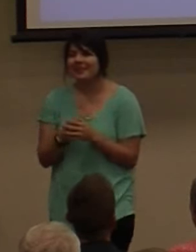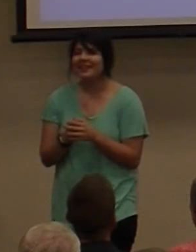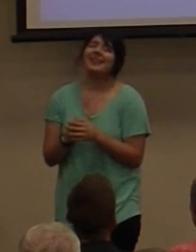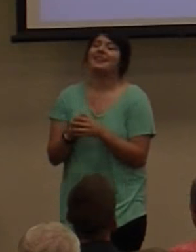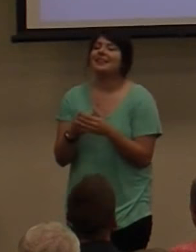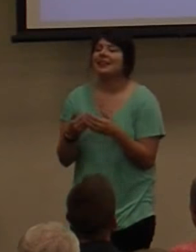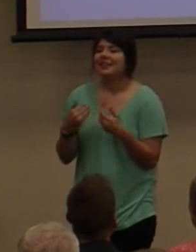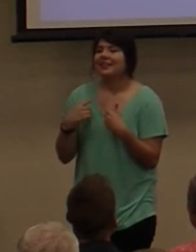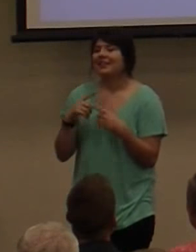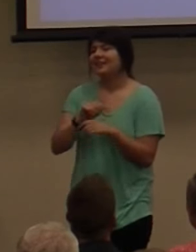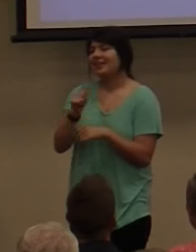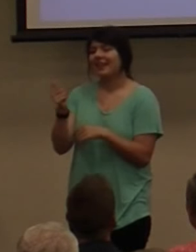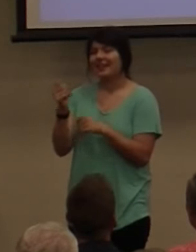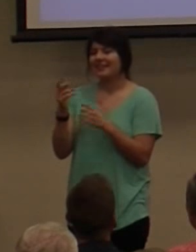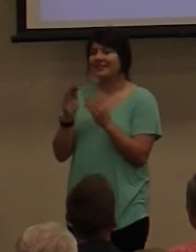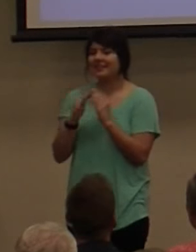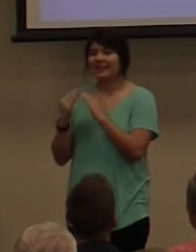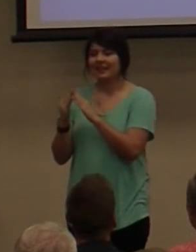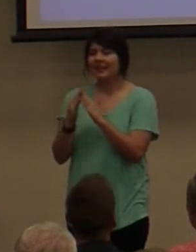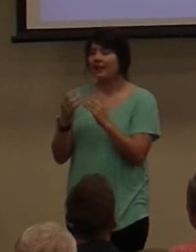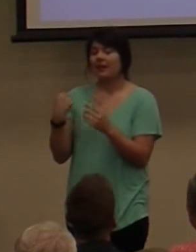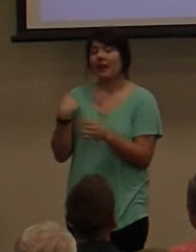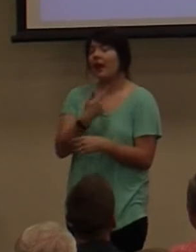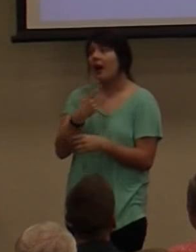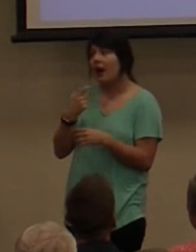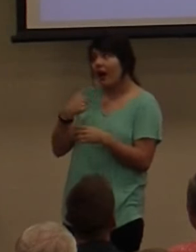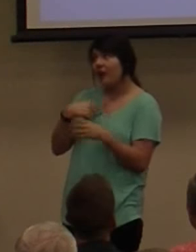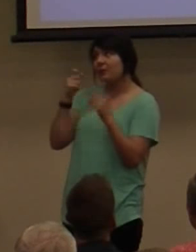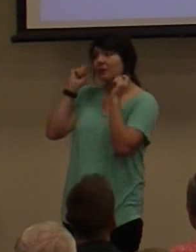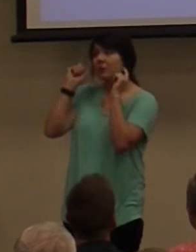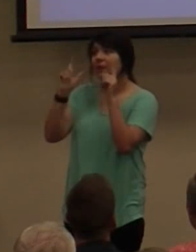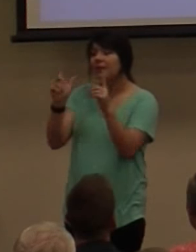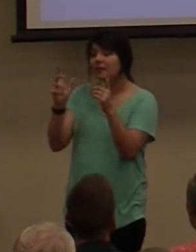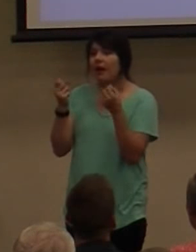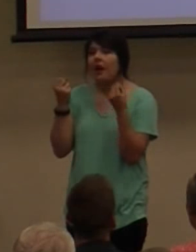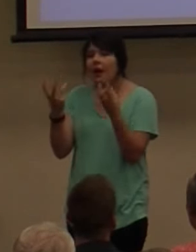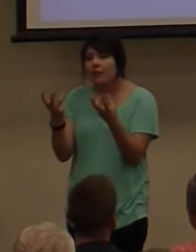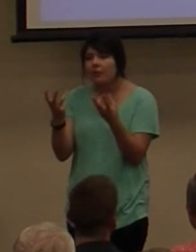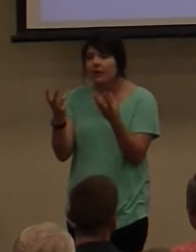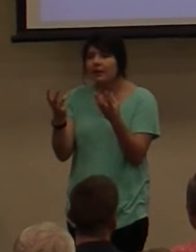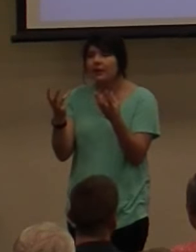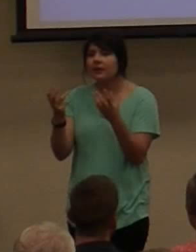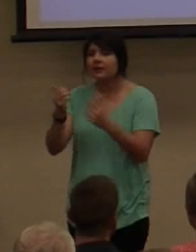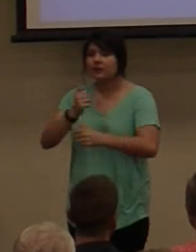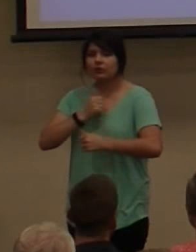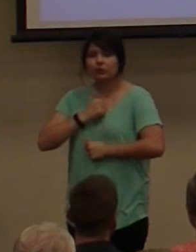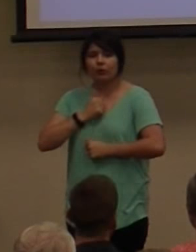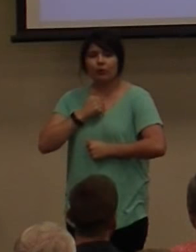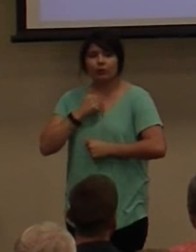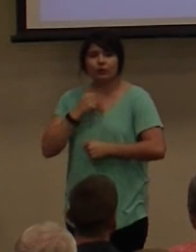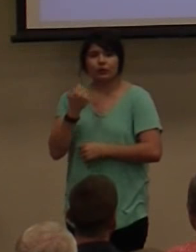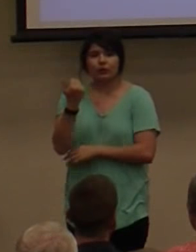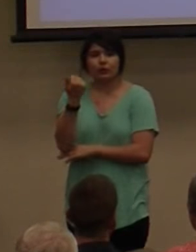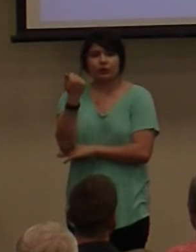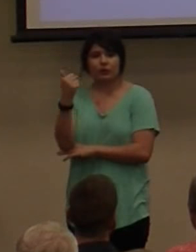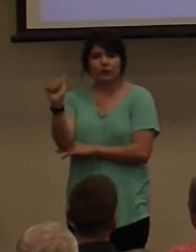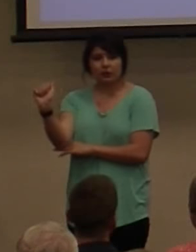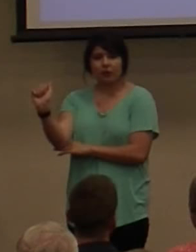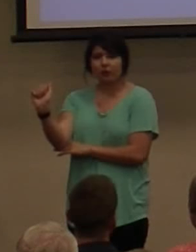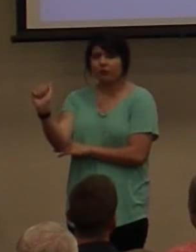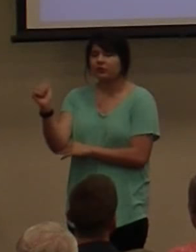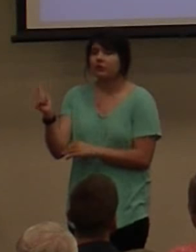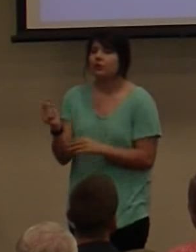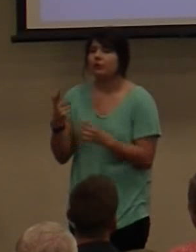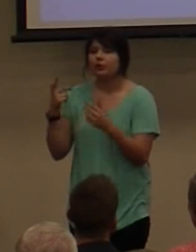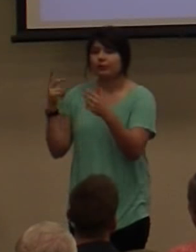d'etat, and you'd be amazed, or I was amazed, at how many different militia and army groups were there shooting